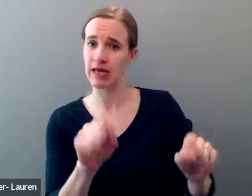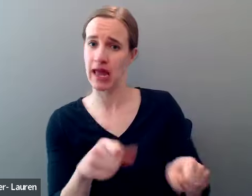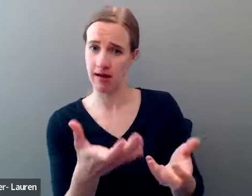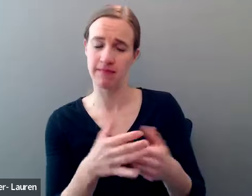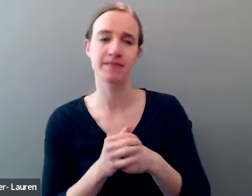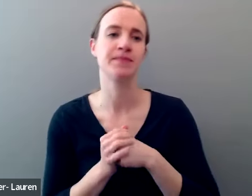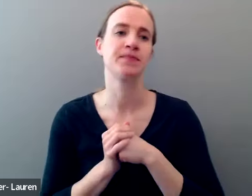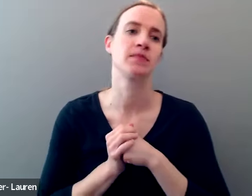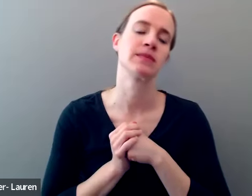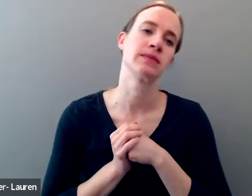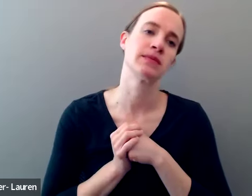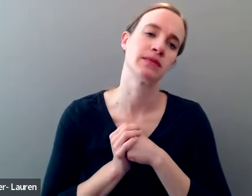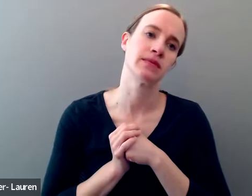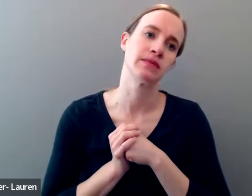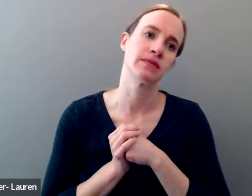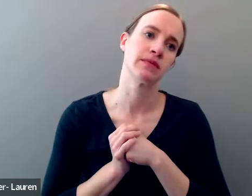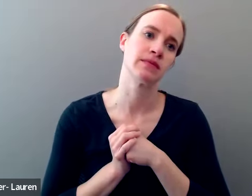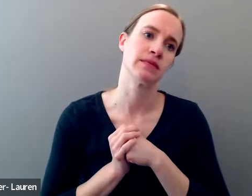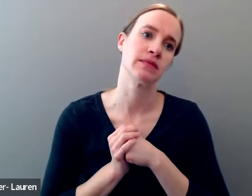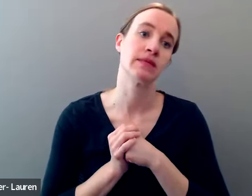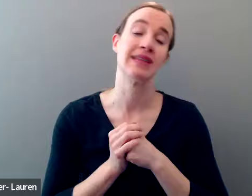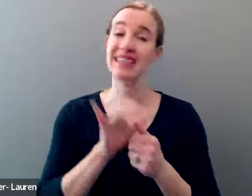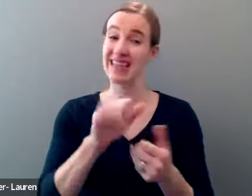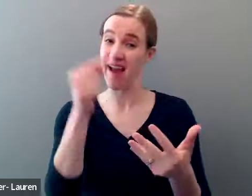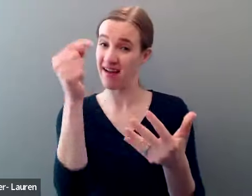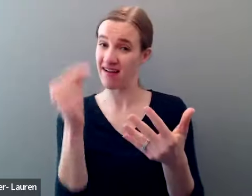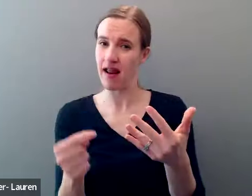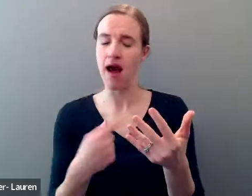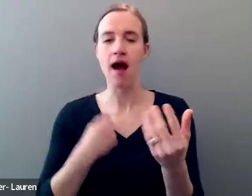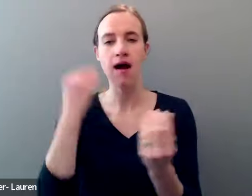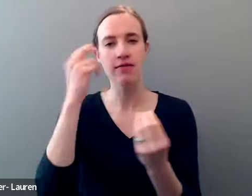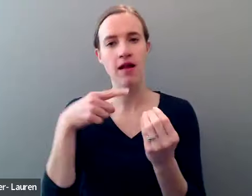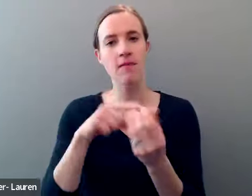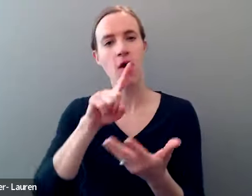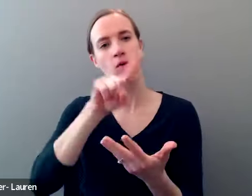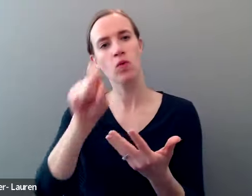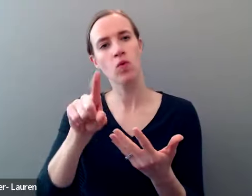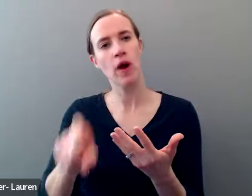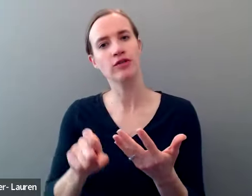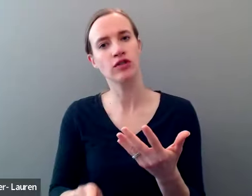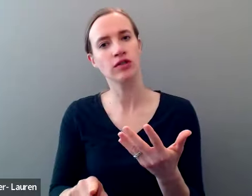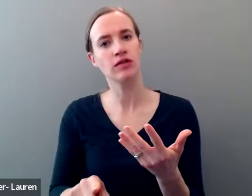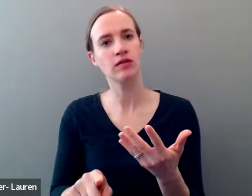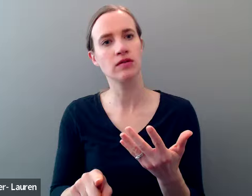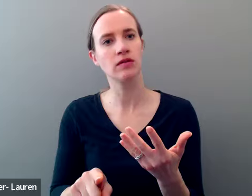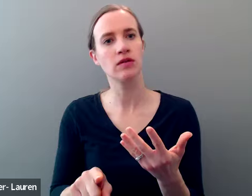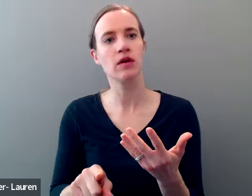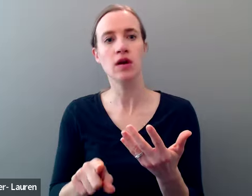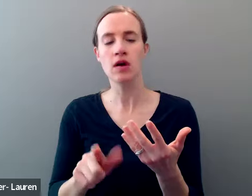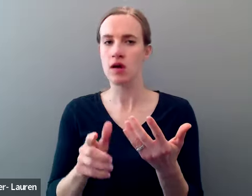I thought of questions to try to bring online our strengths.